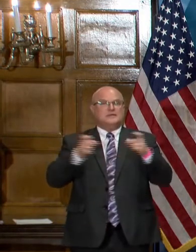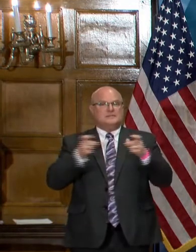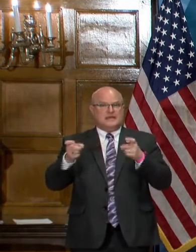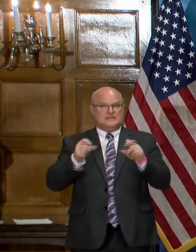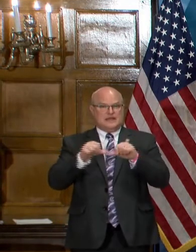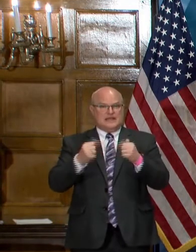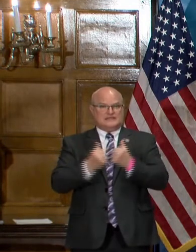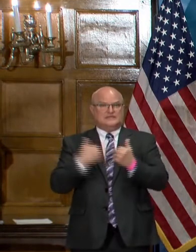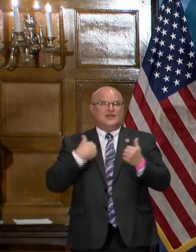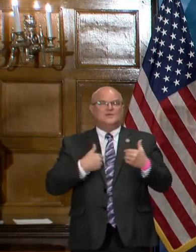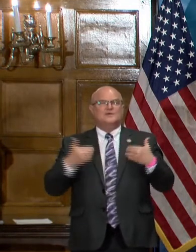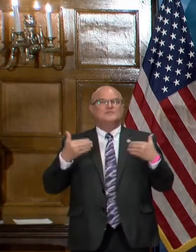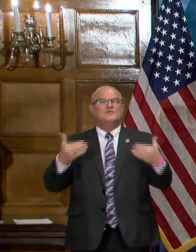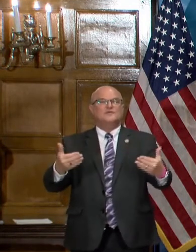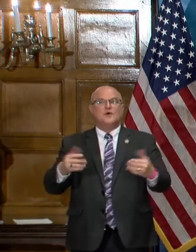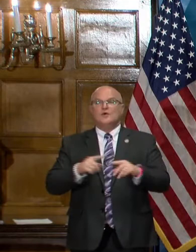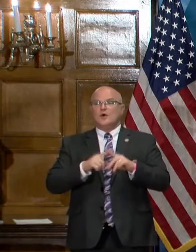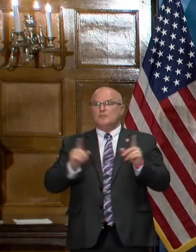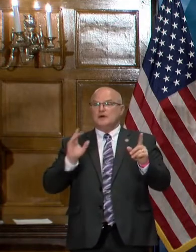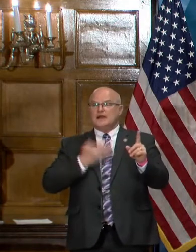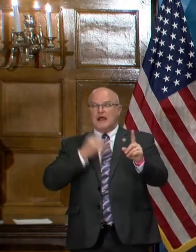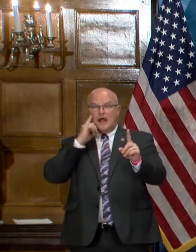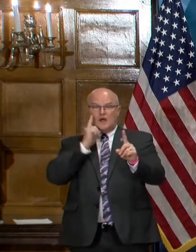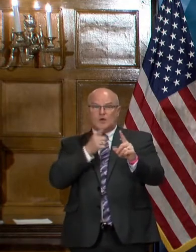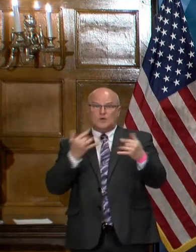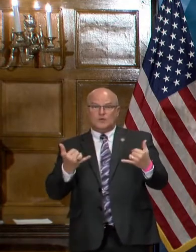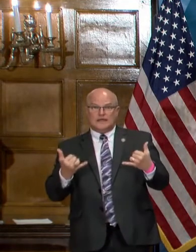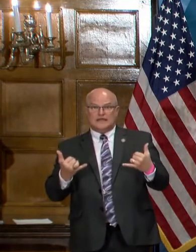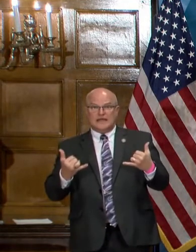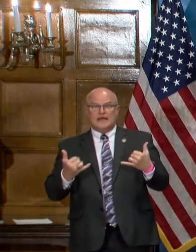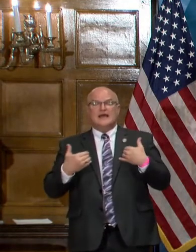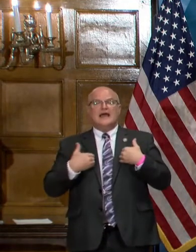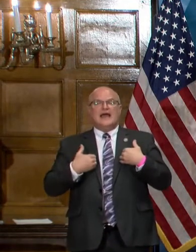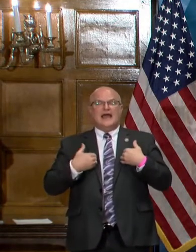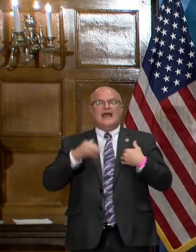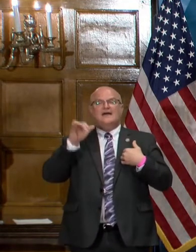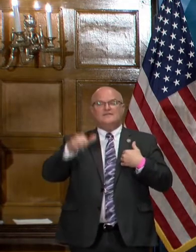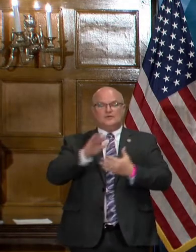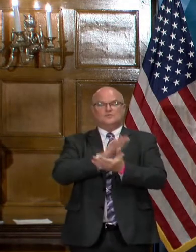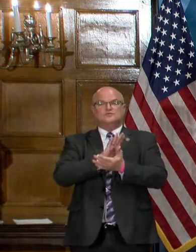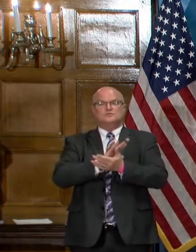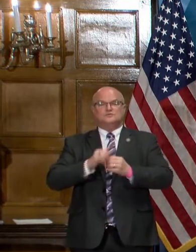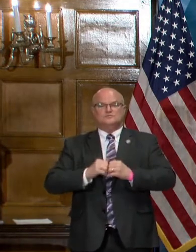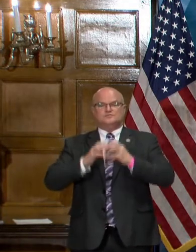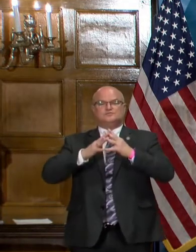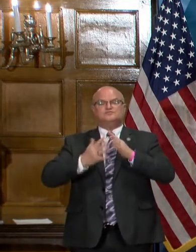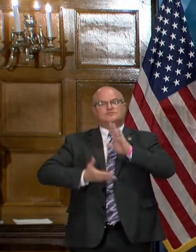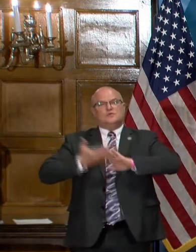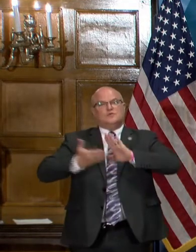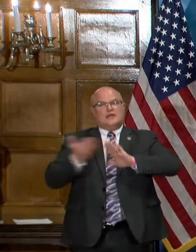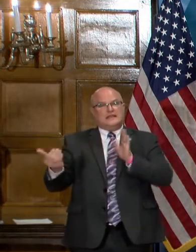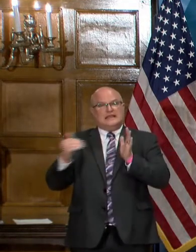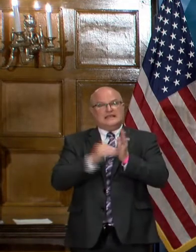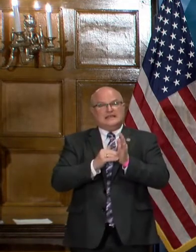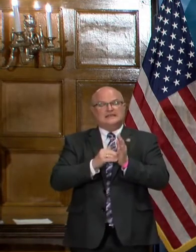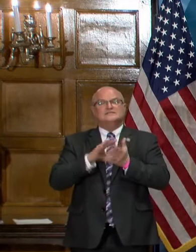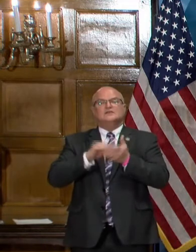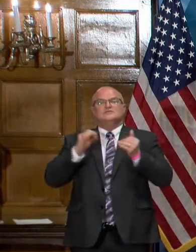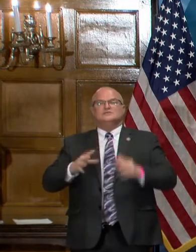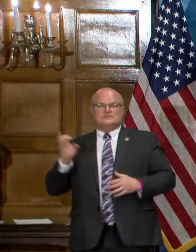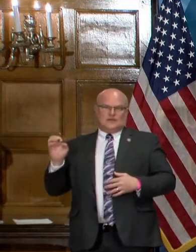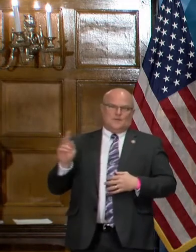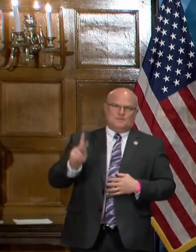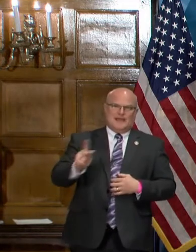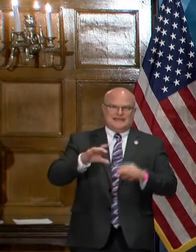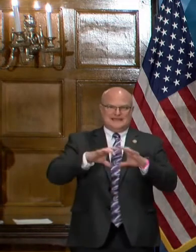as we move forward. But it is our goal to get those facilities up and running again as soon as possible so those students can